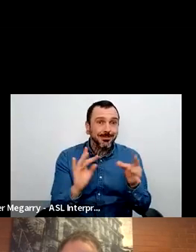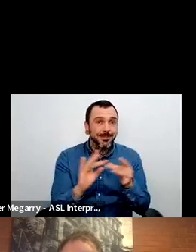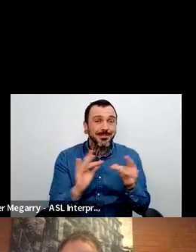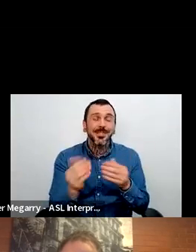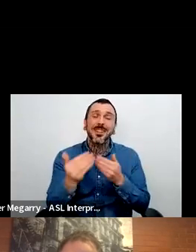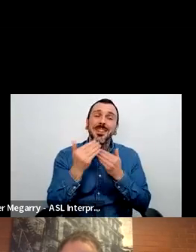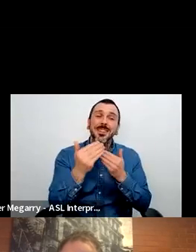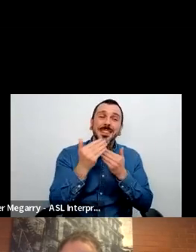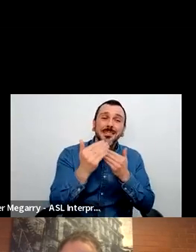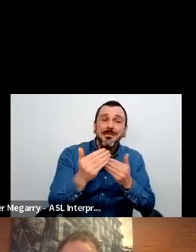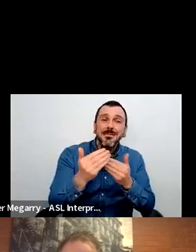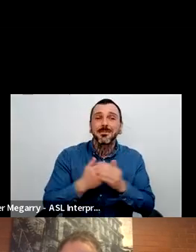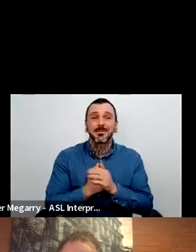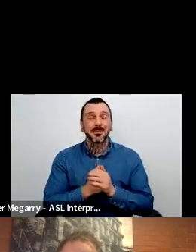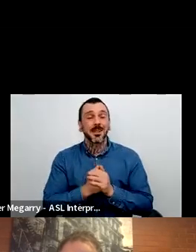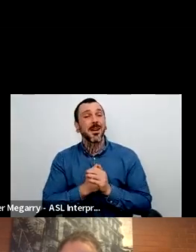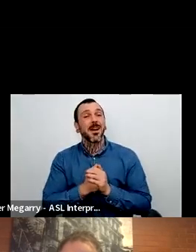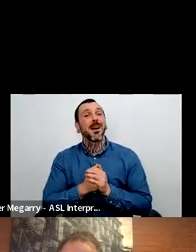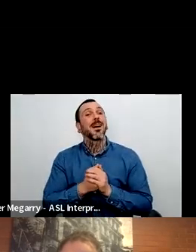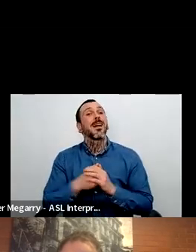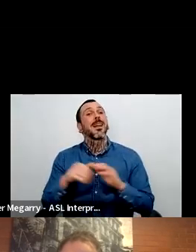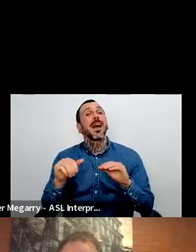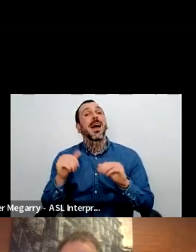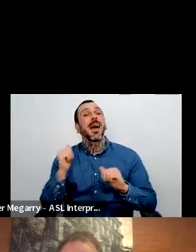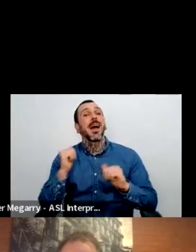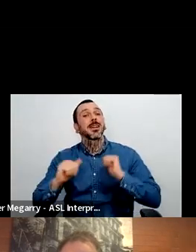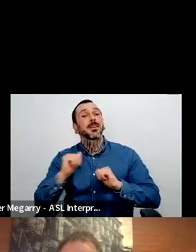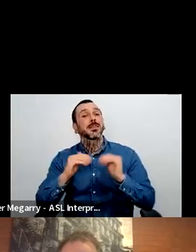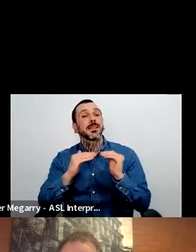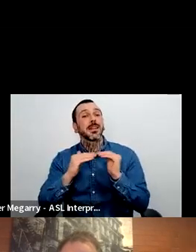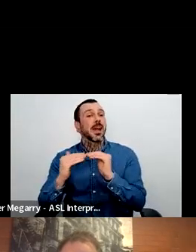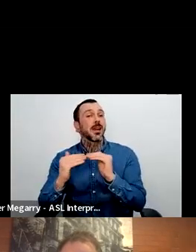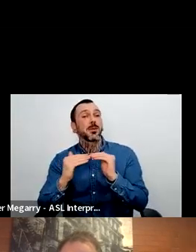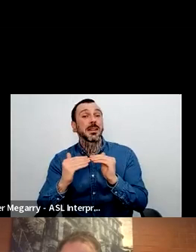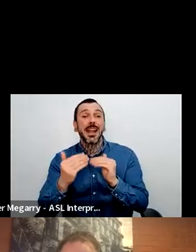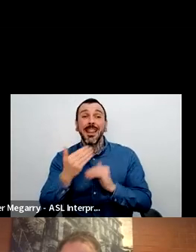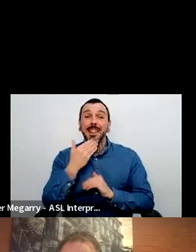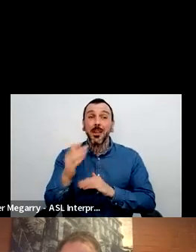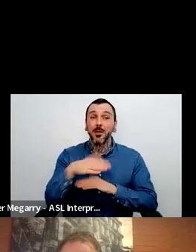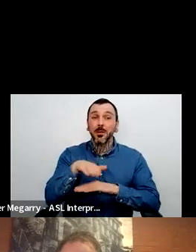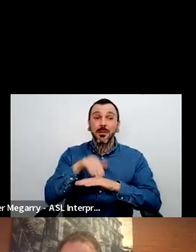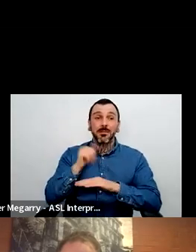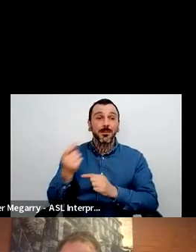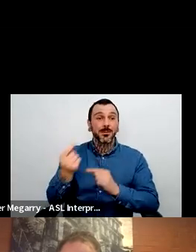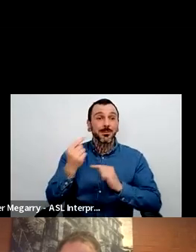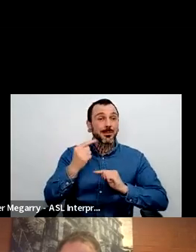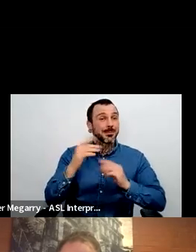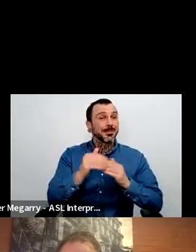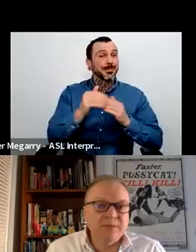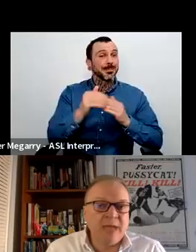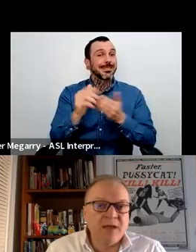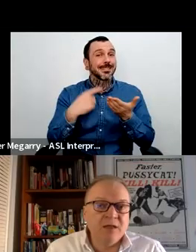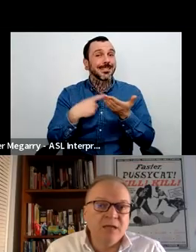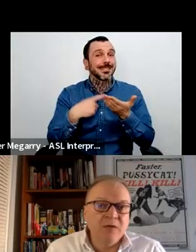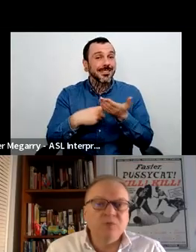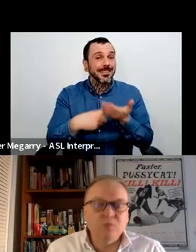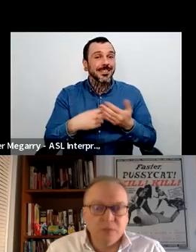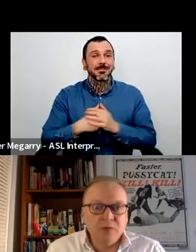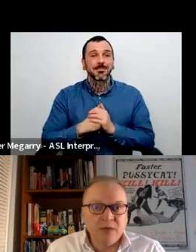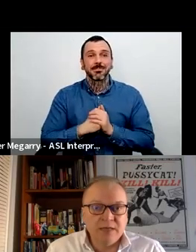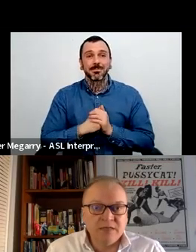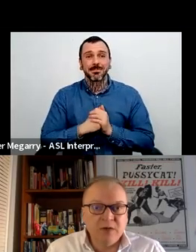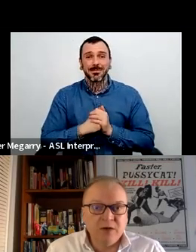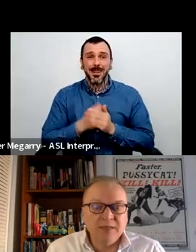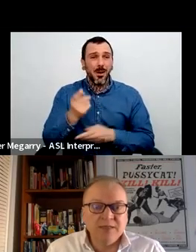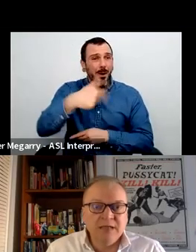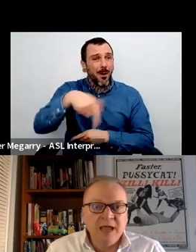Equity and thank Actors Equity for inviting me here. It was really an honor to be moderating this panel. It was a really